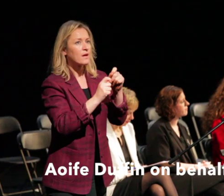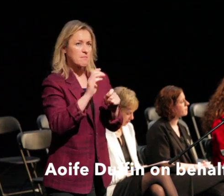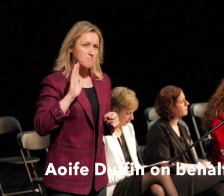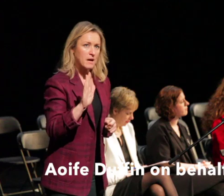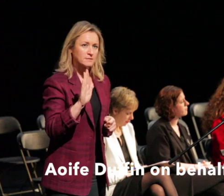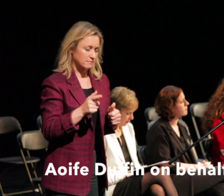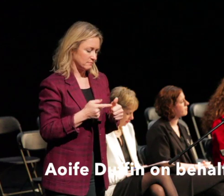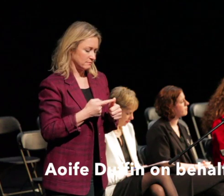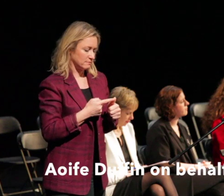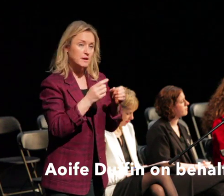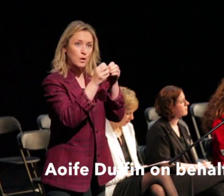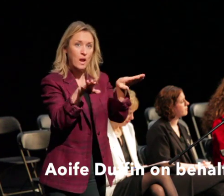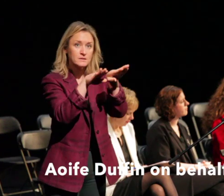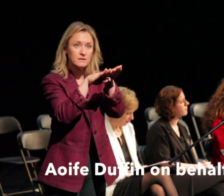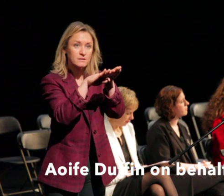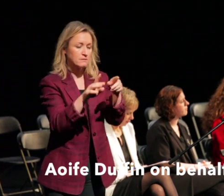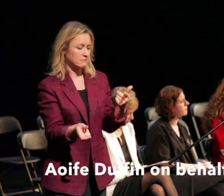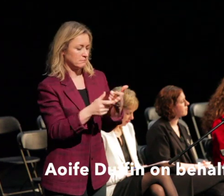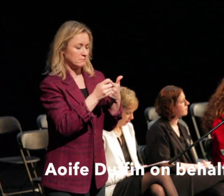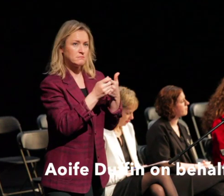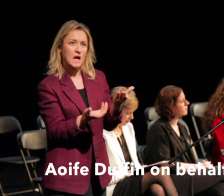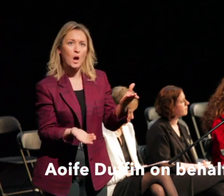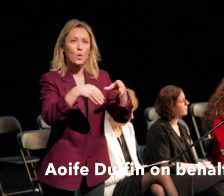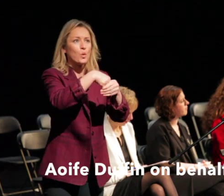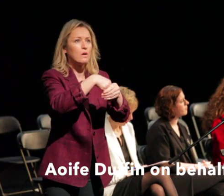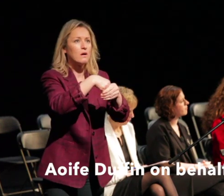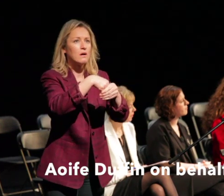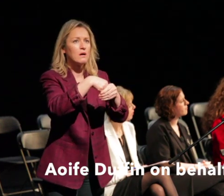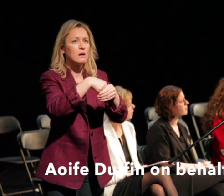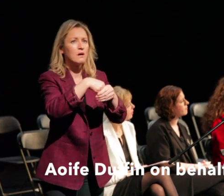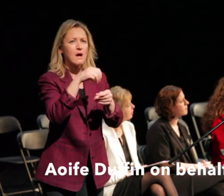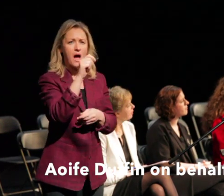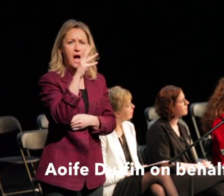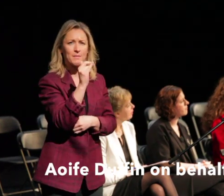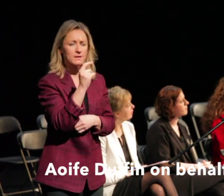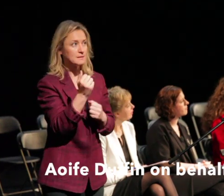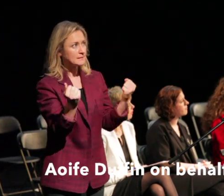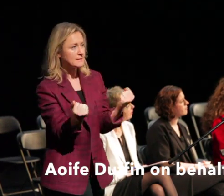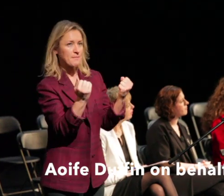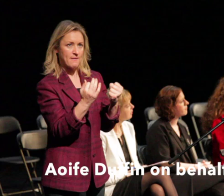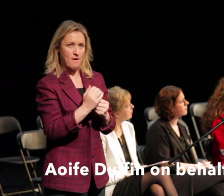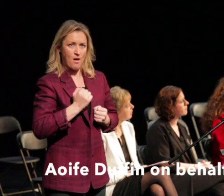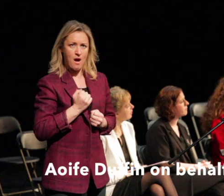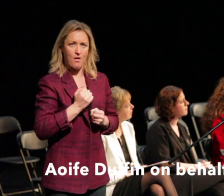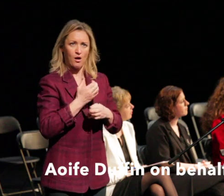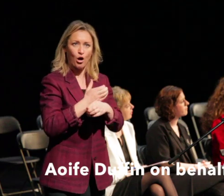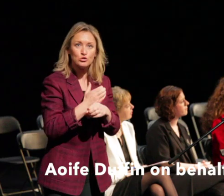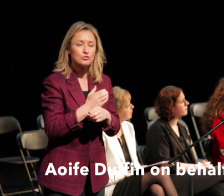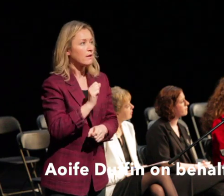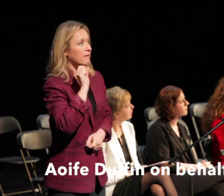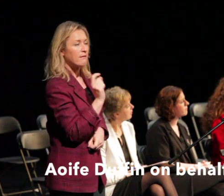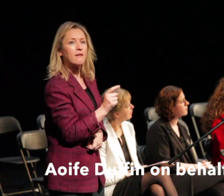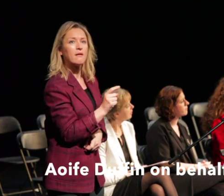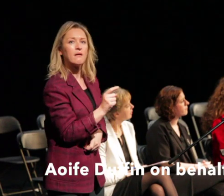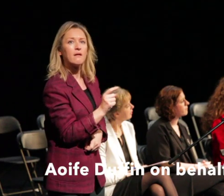inclusiveness, particularly one as symbolically important as the Abbey, and especially in a program which sets out to interrogate the